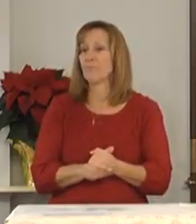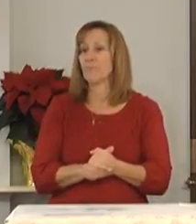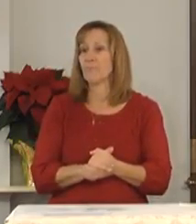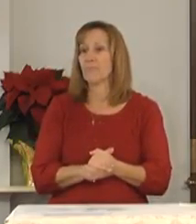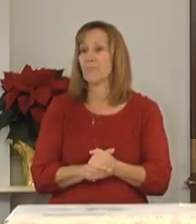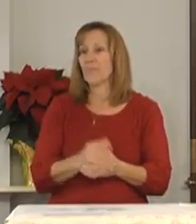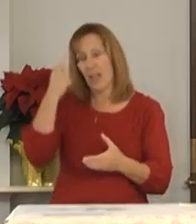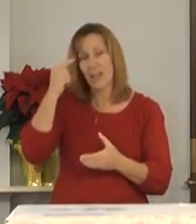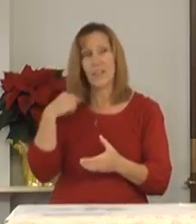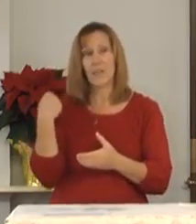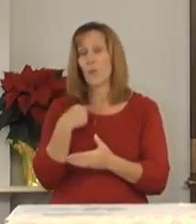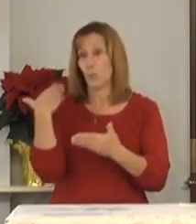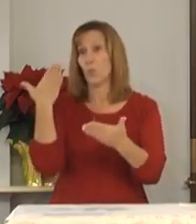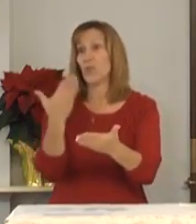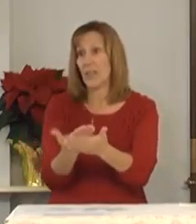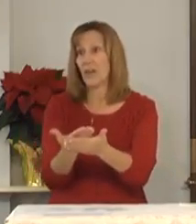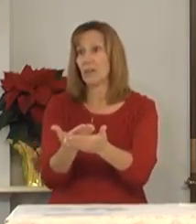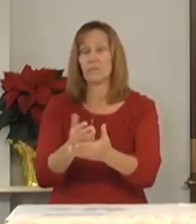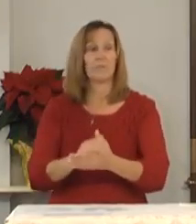I think we're there.